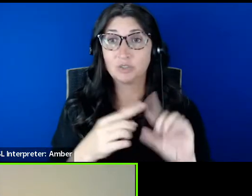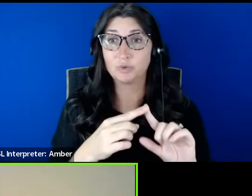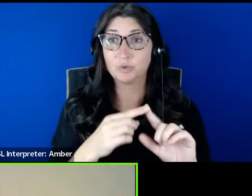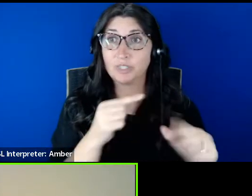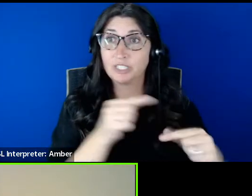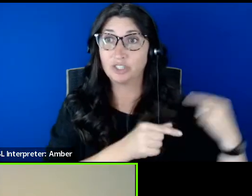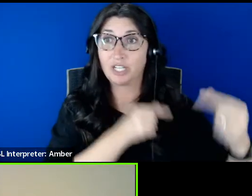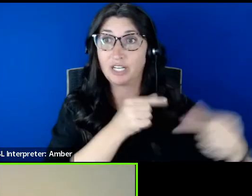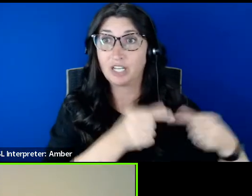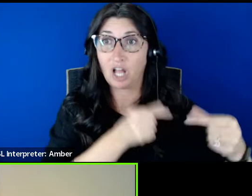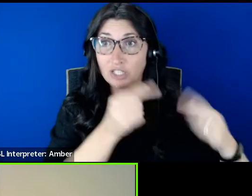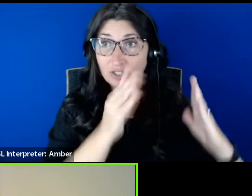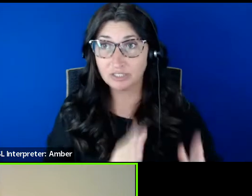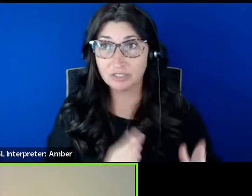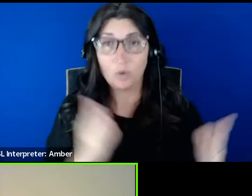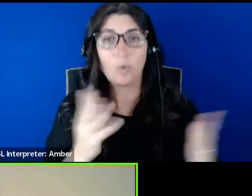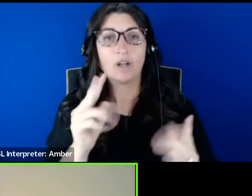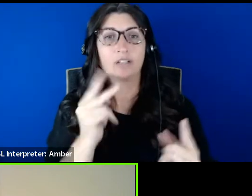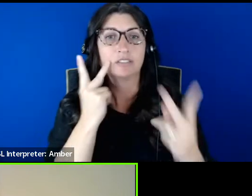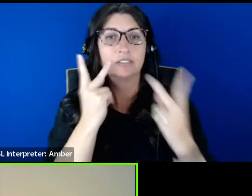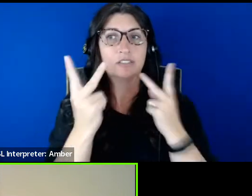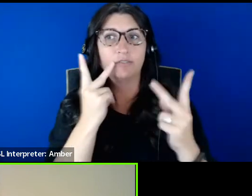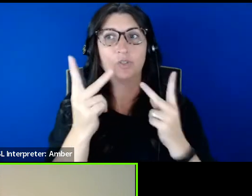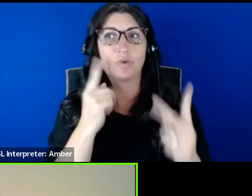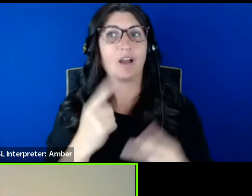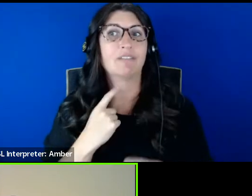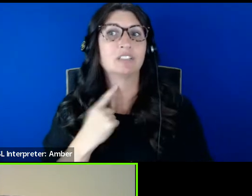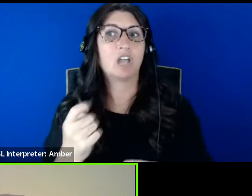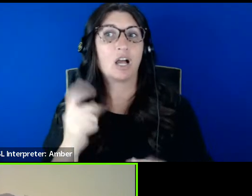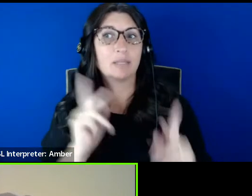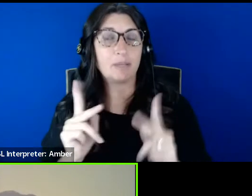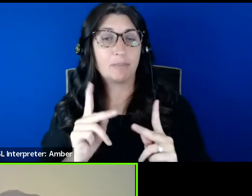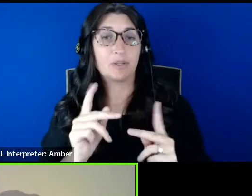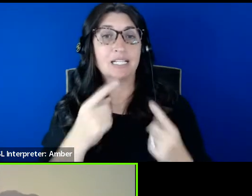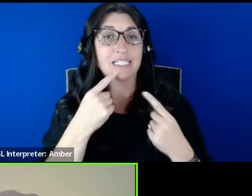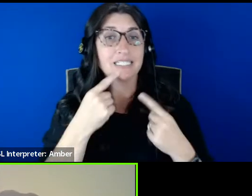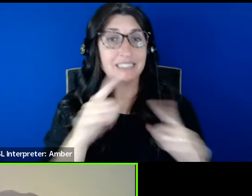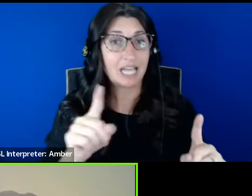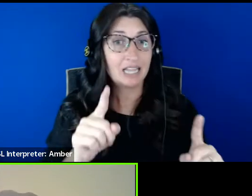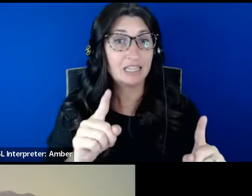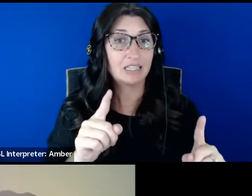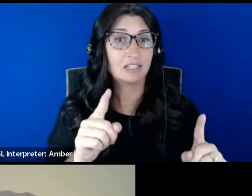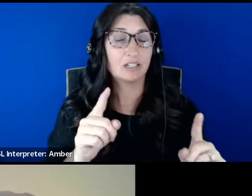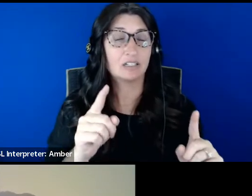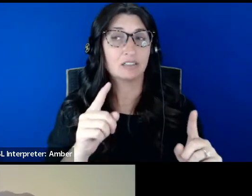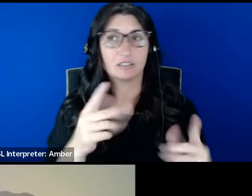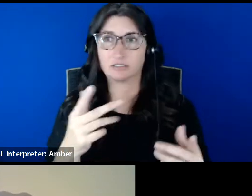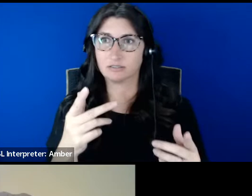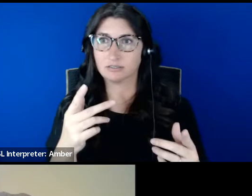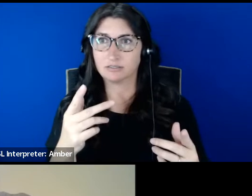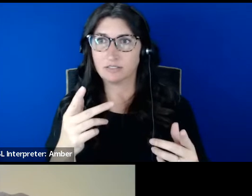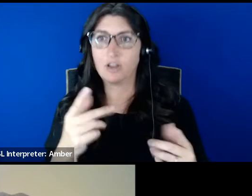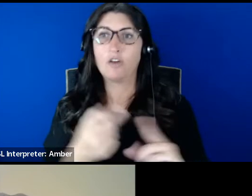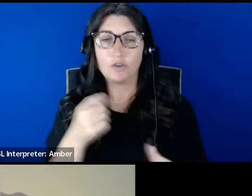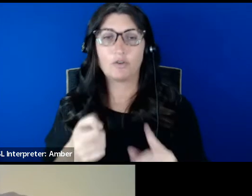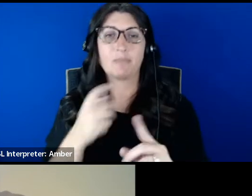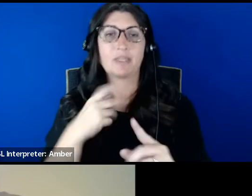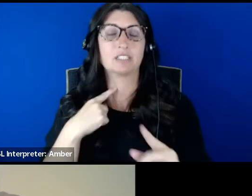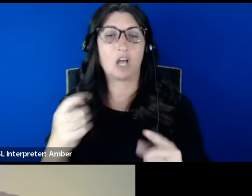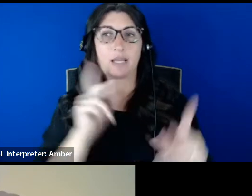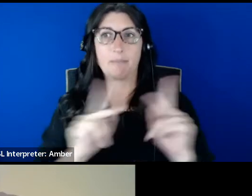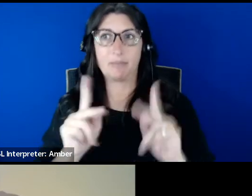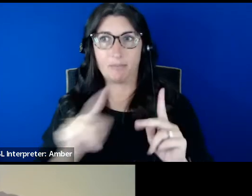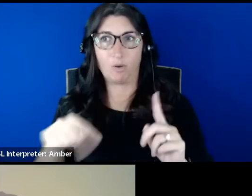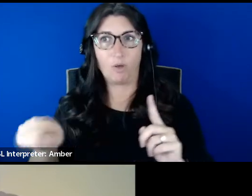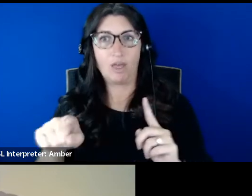the view of the Tongan people on non-Tongan storytellers telling these stories? Oh, yeah. I think